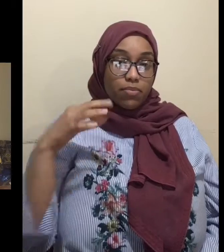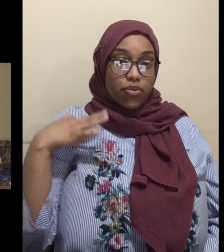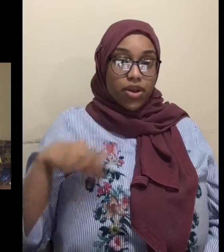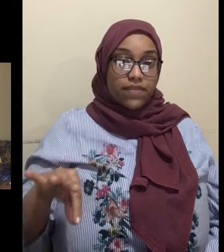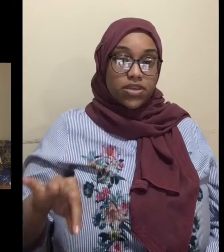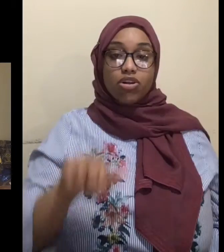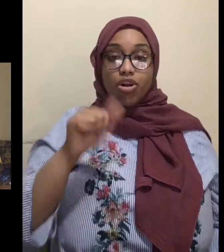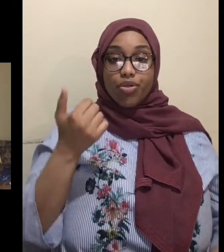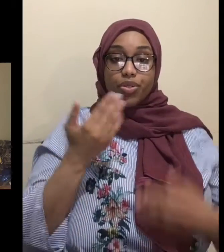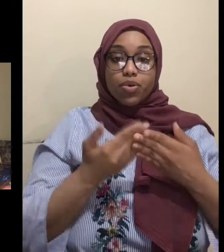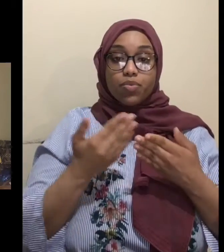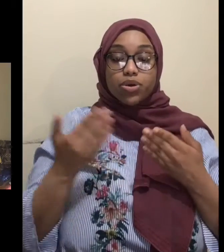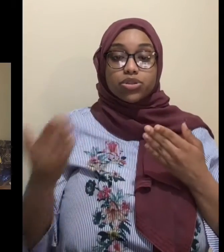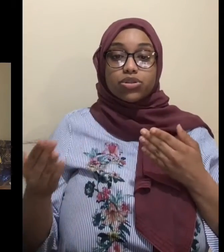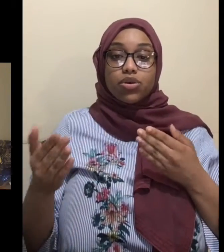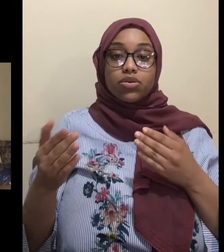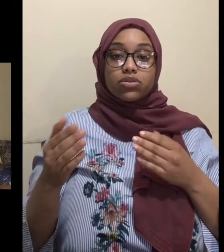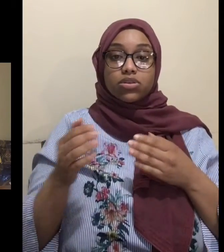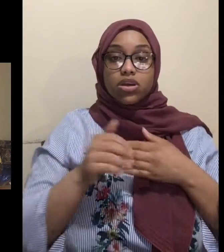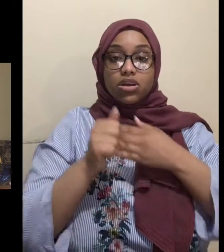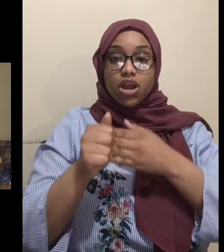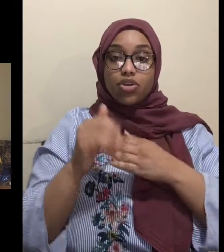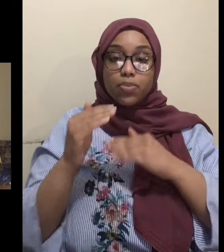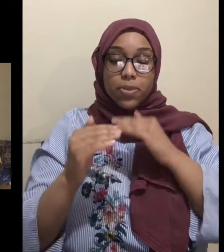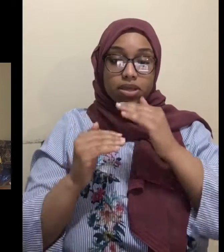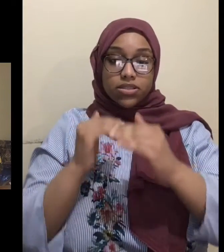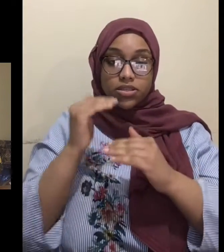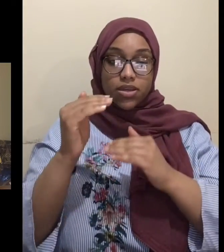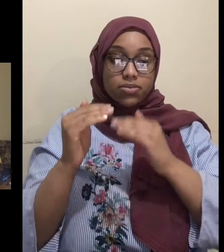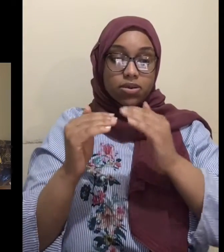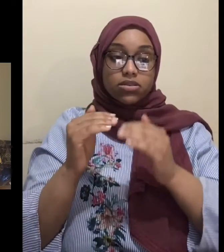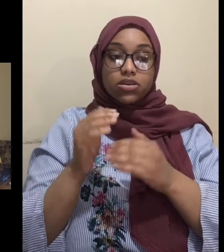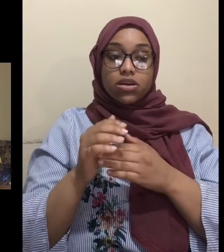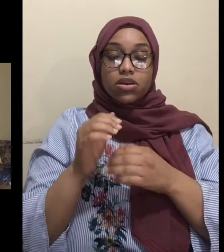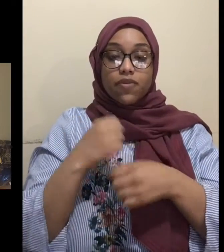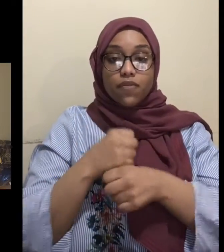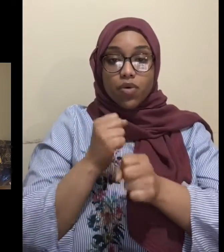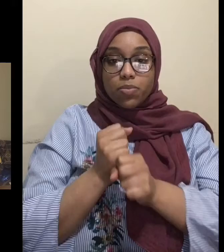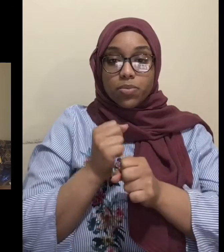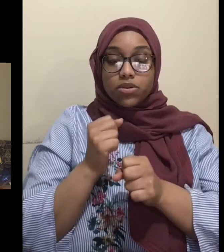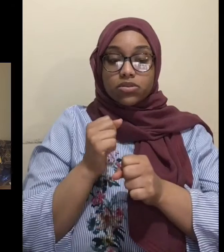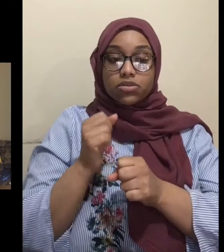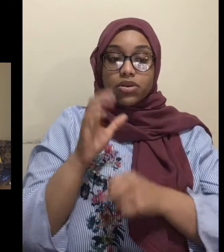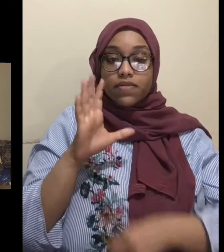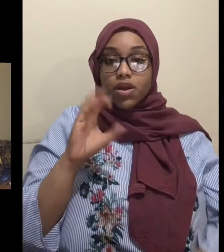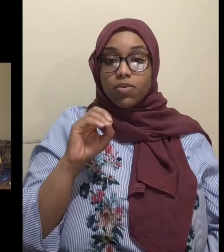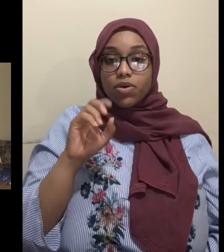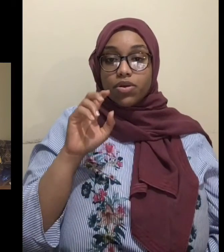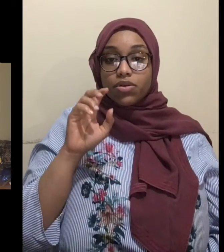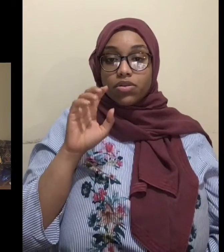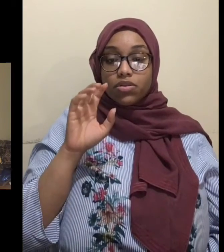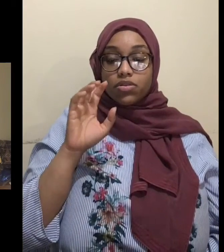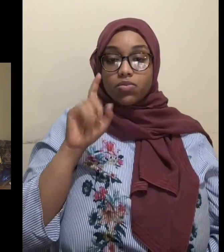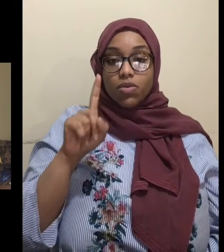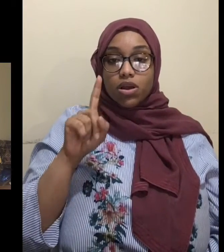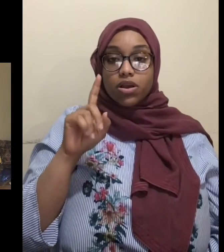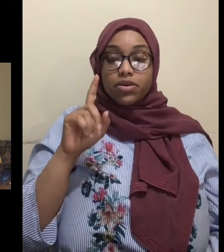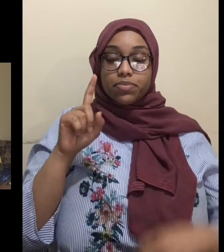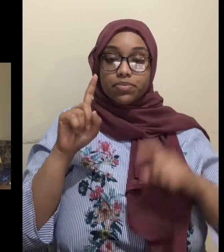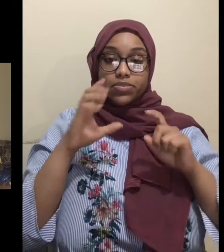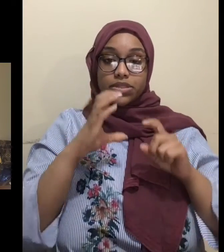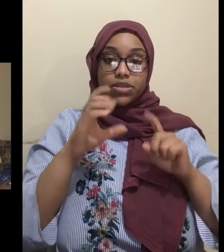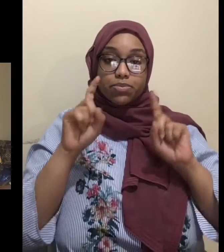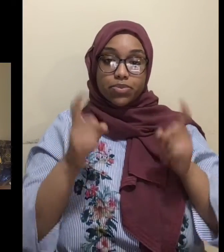to forming a 501c3 organization in any state, an